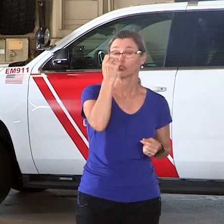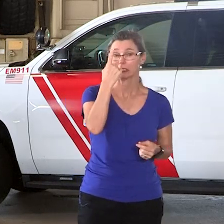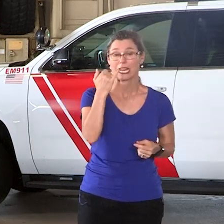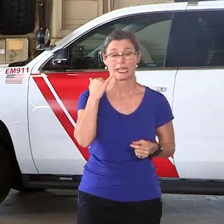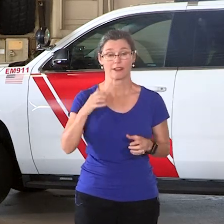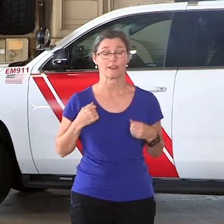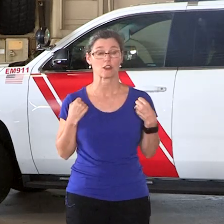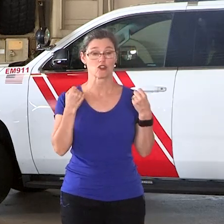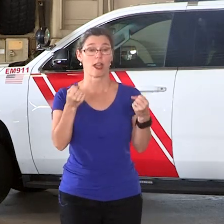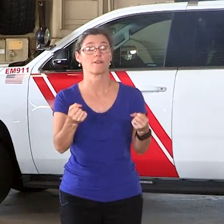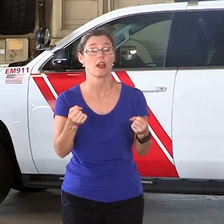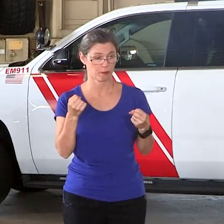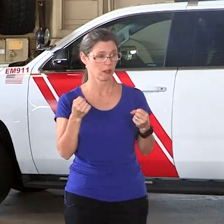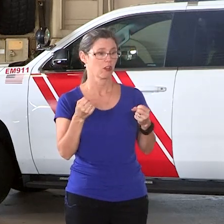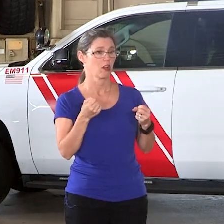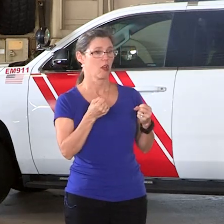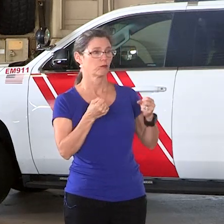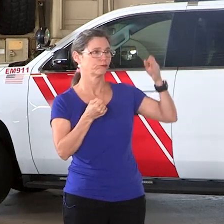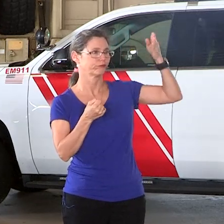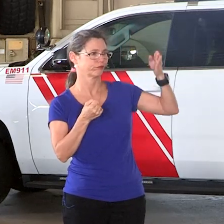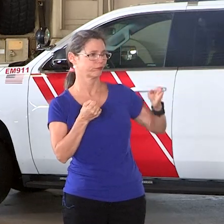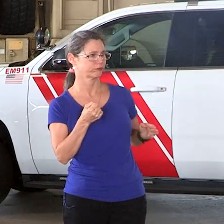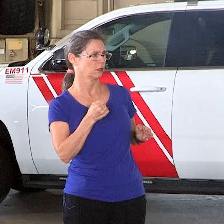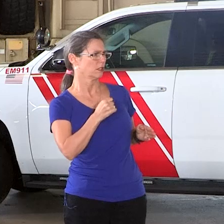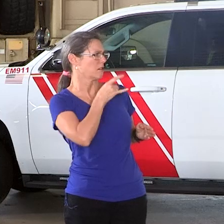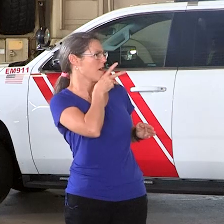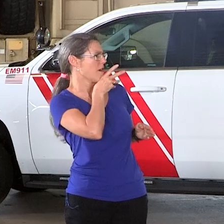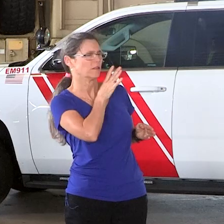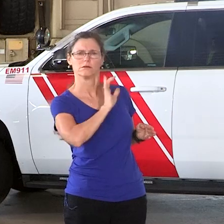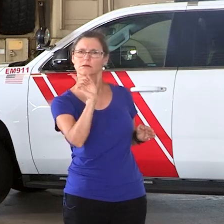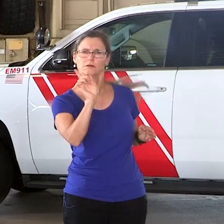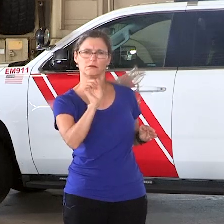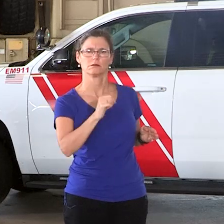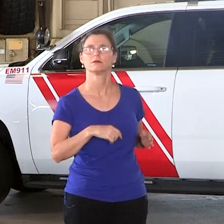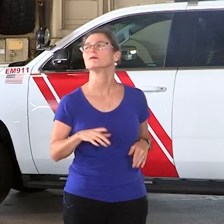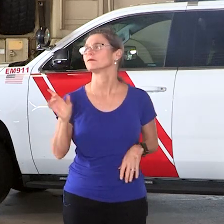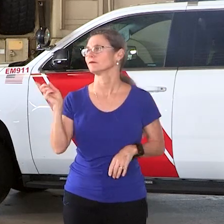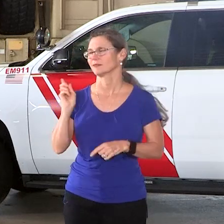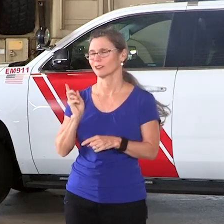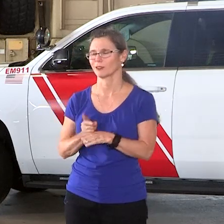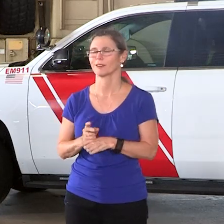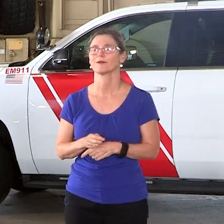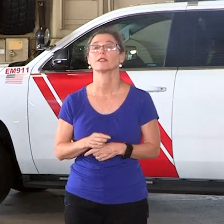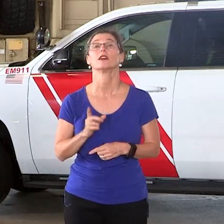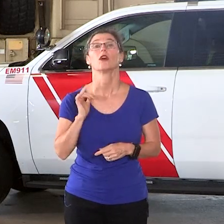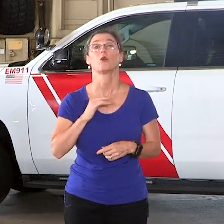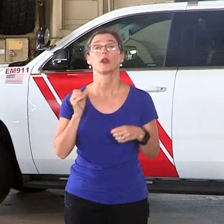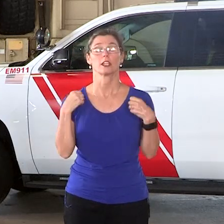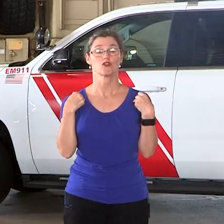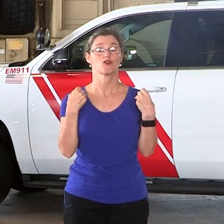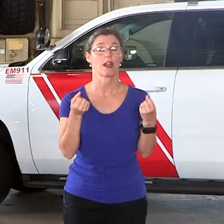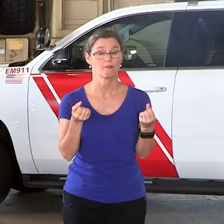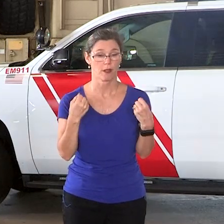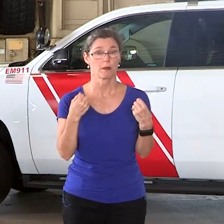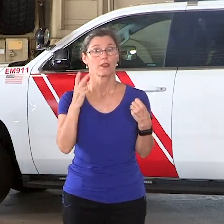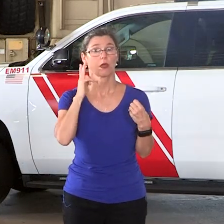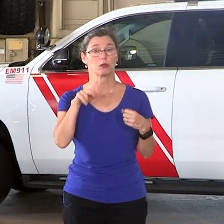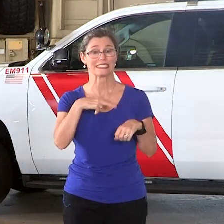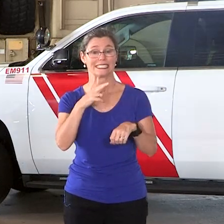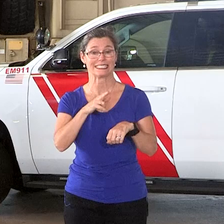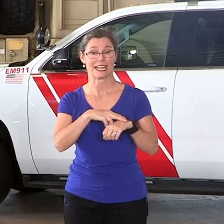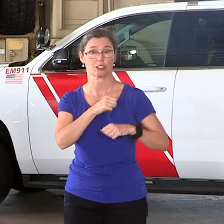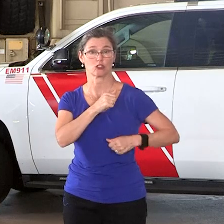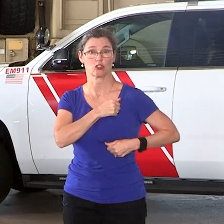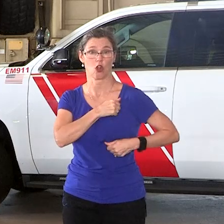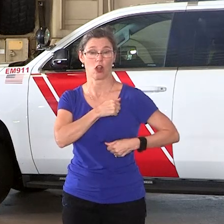and Right. start asking a bunch of questions. Yes. When the person gets here, they will be greeted by some National Guard troops